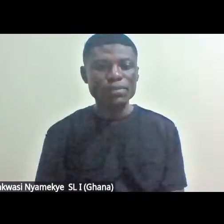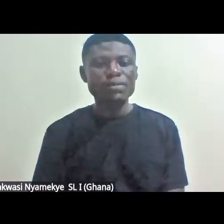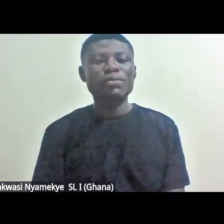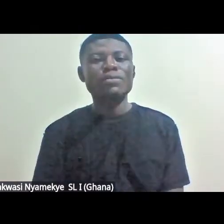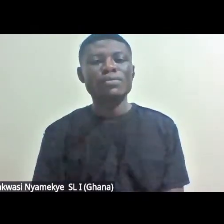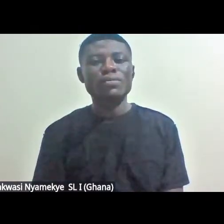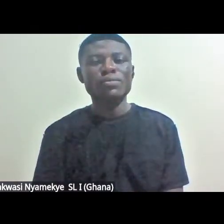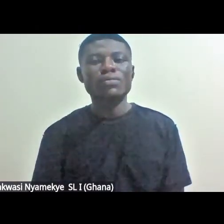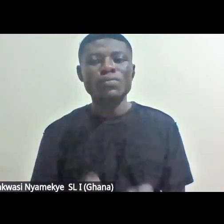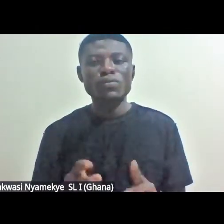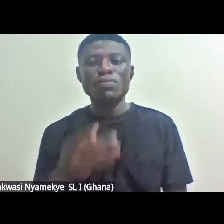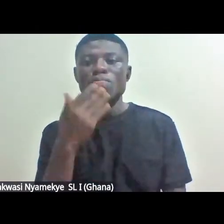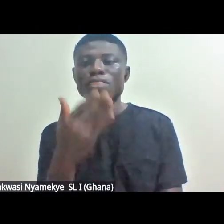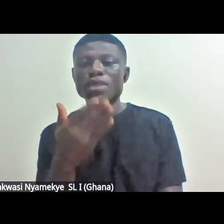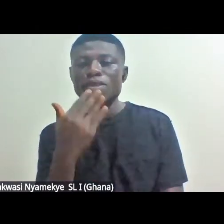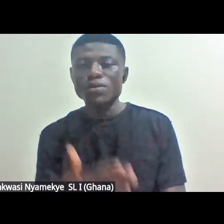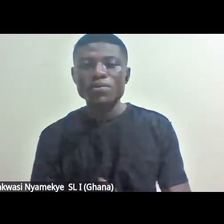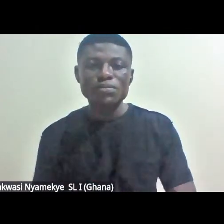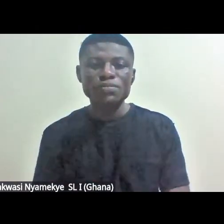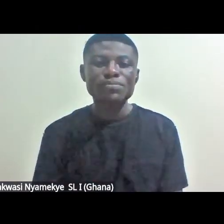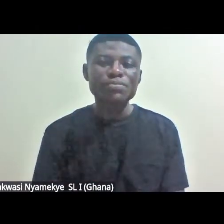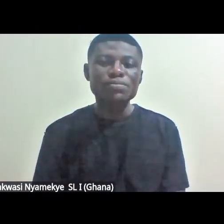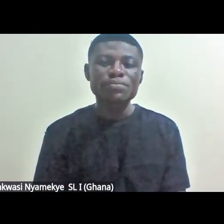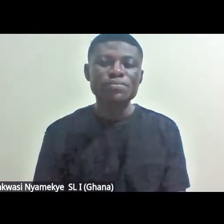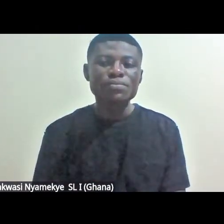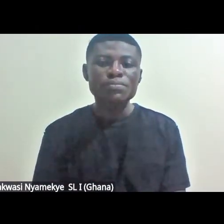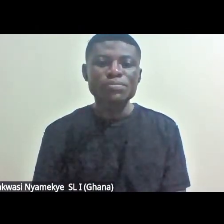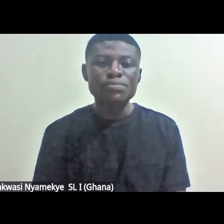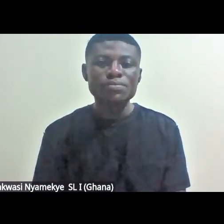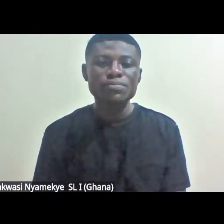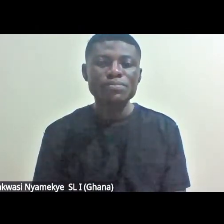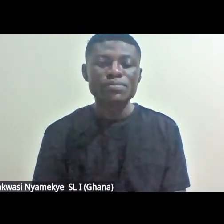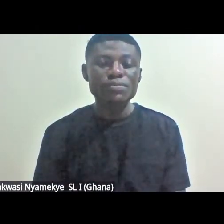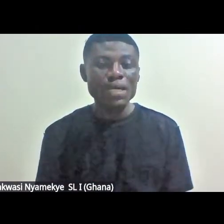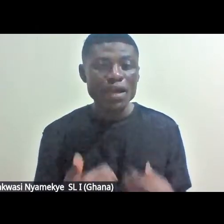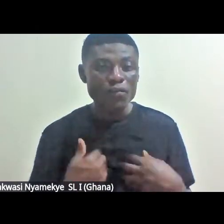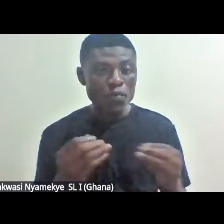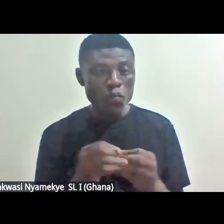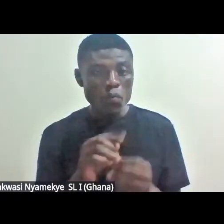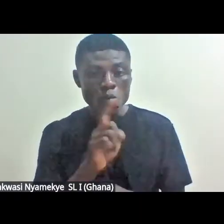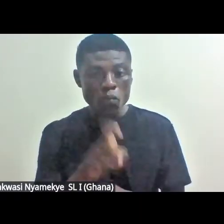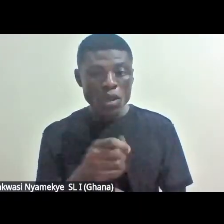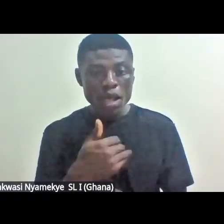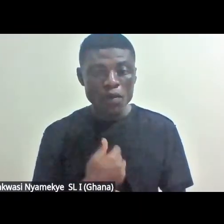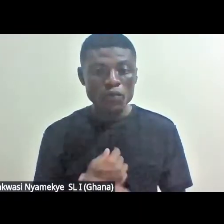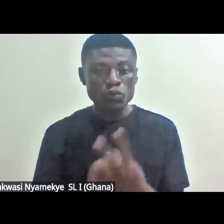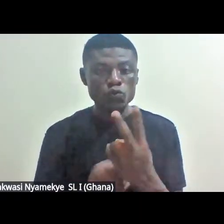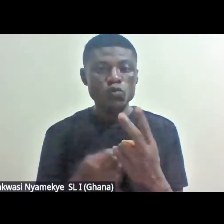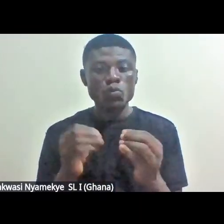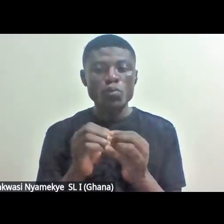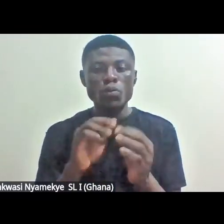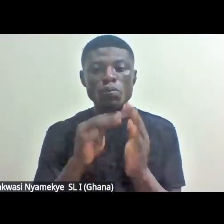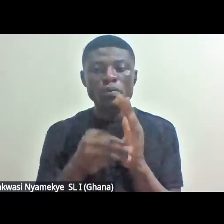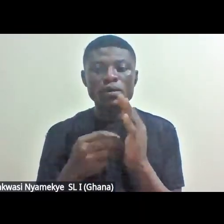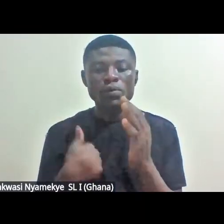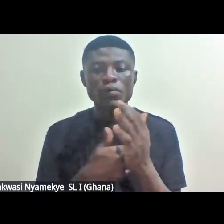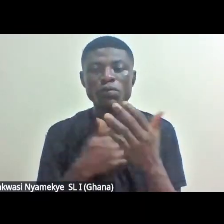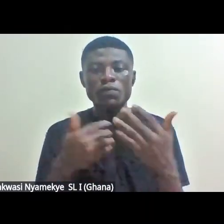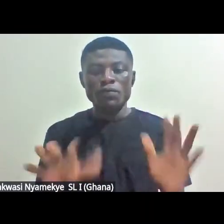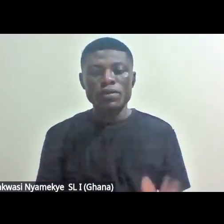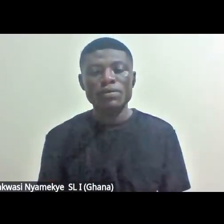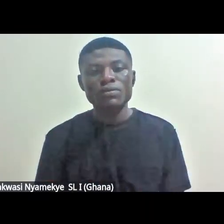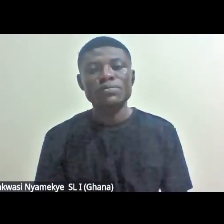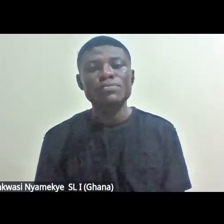Okay, thank you. All right, any more questions? We have 2 more minutes and then we'll start wrapping up. So if you have